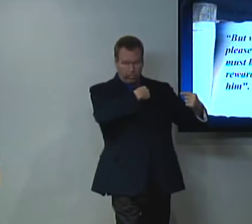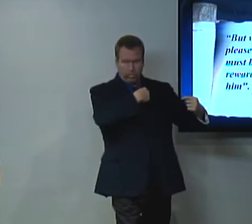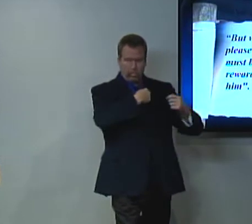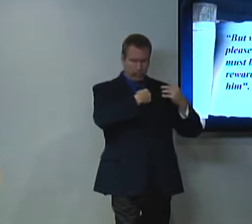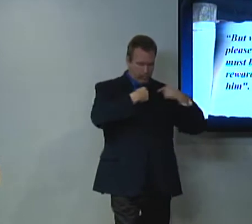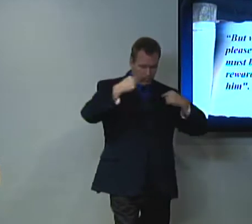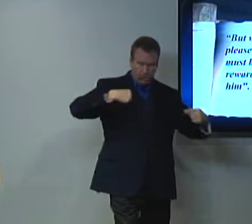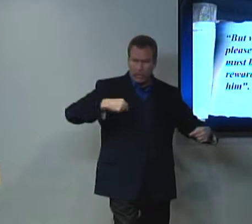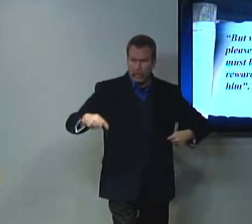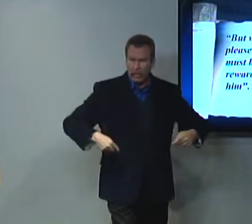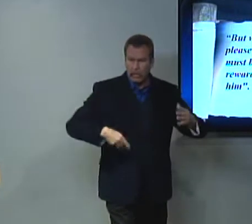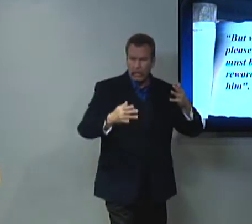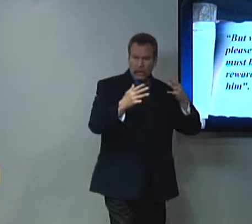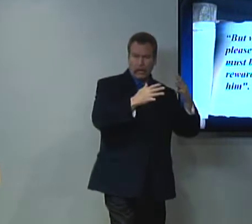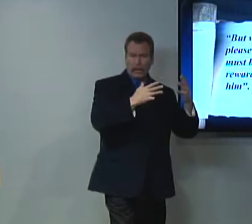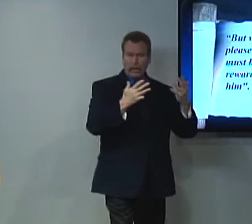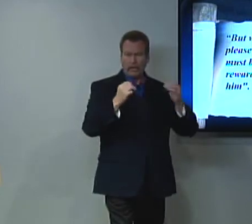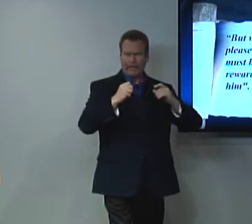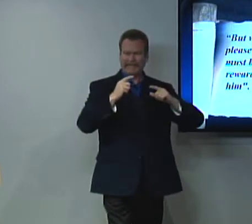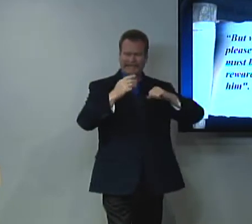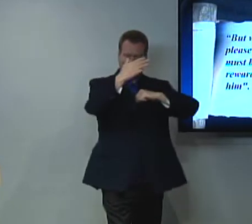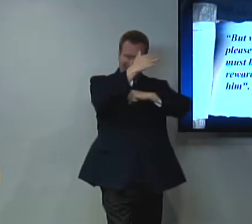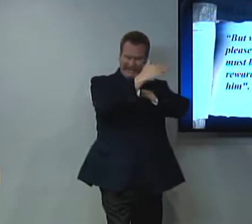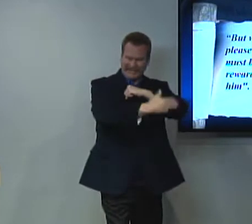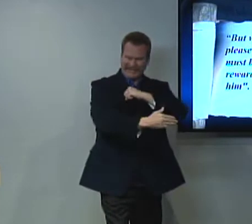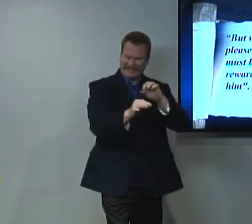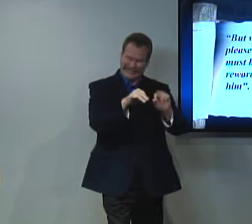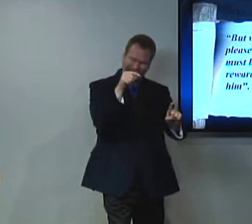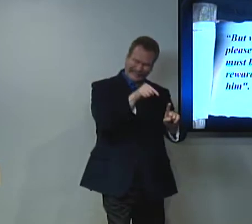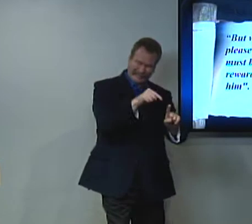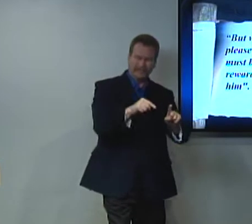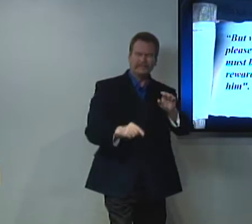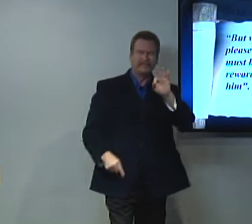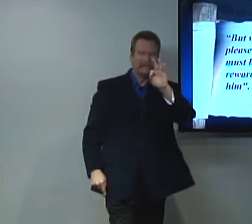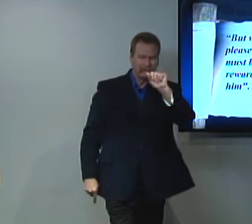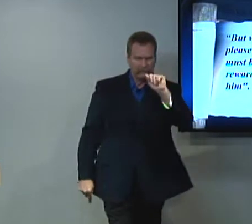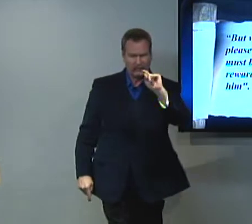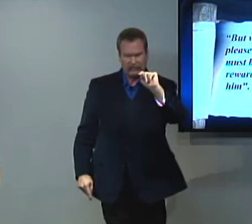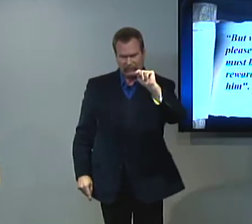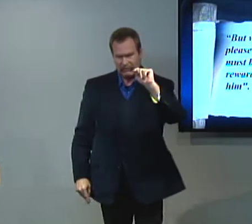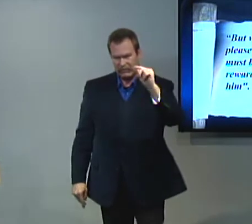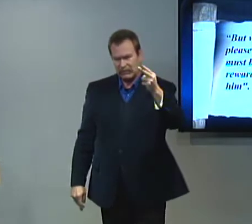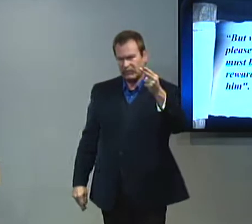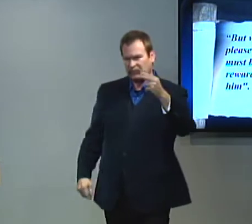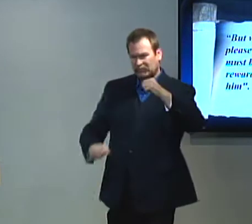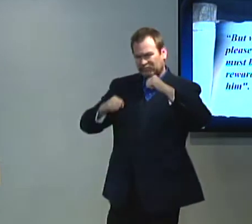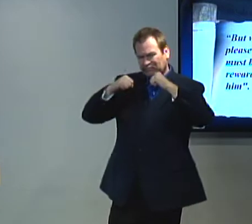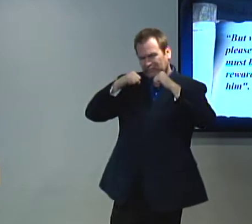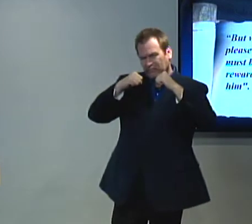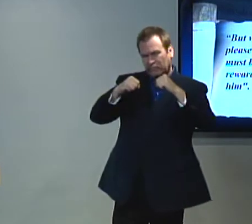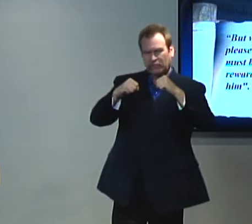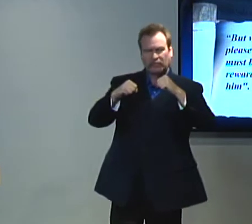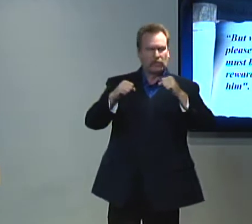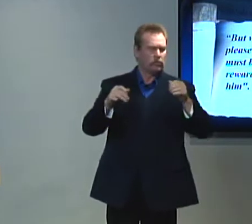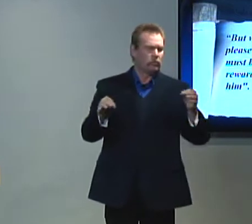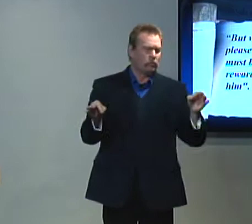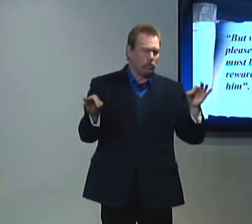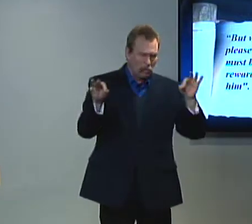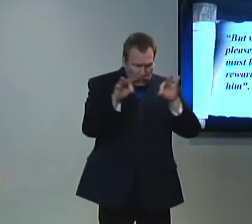And when they fired their arrows against him, they would hit their mark every time. But the shield of faith, the picture